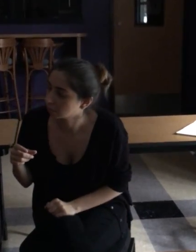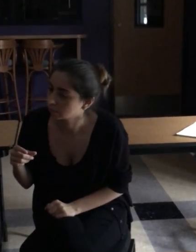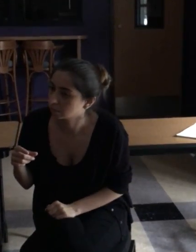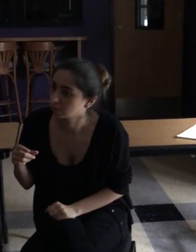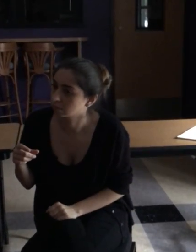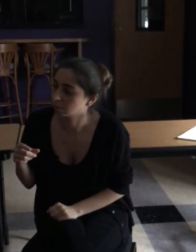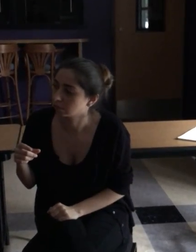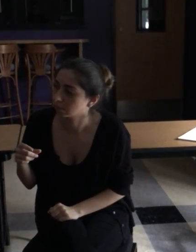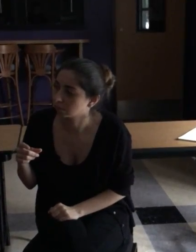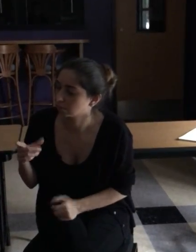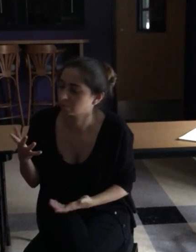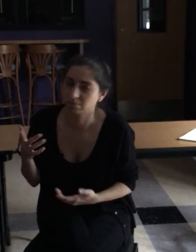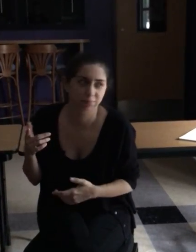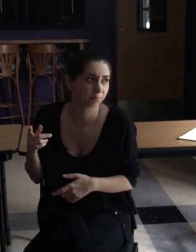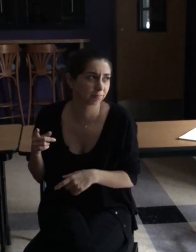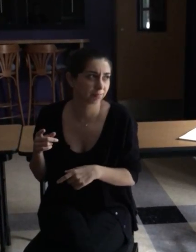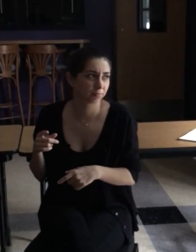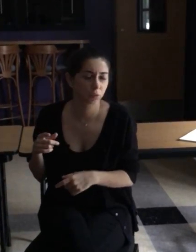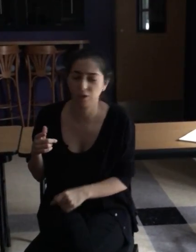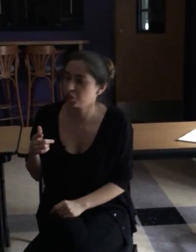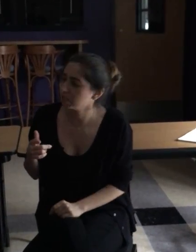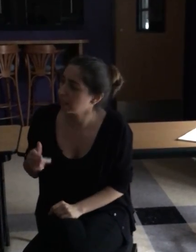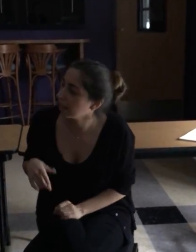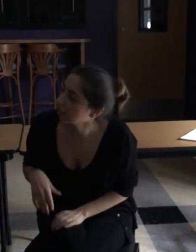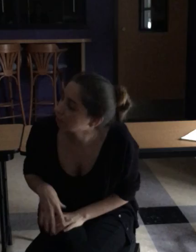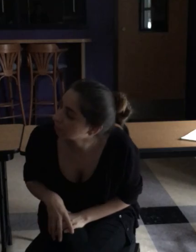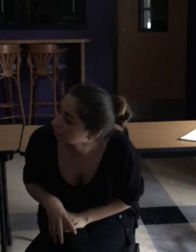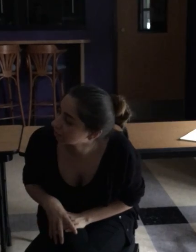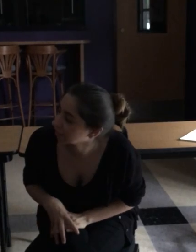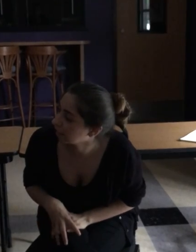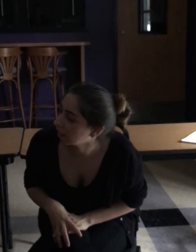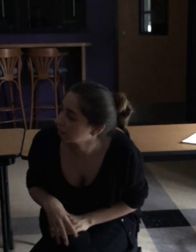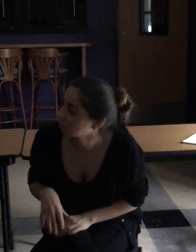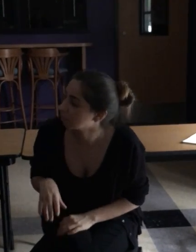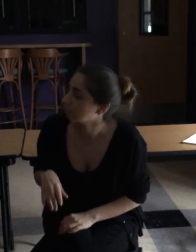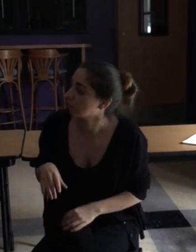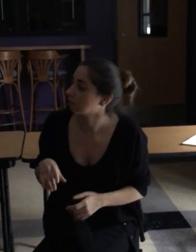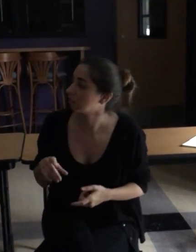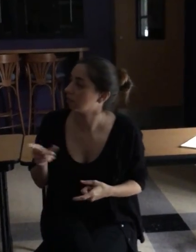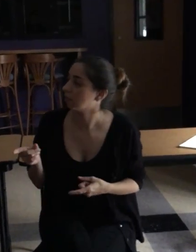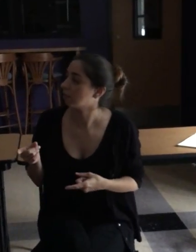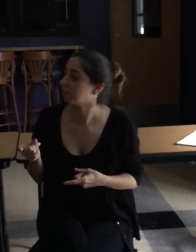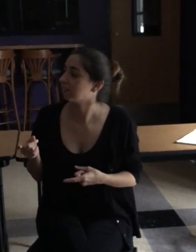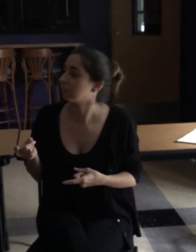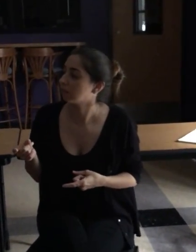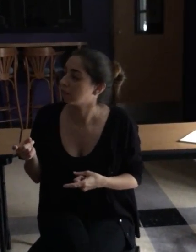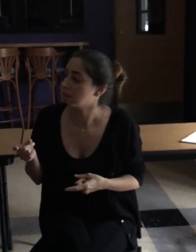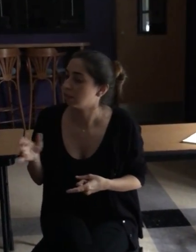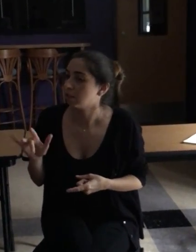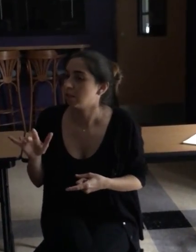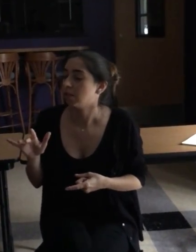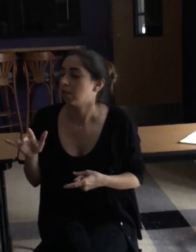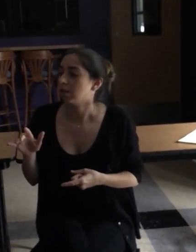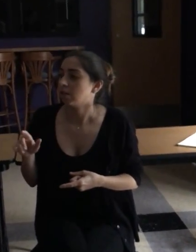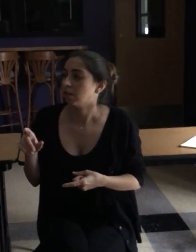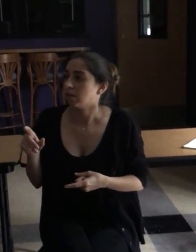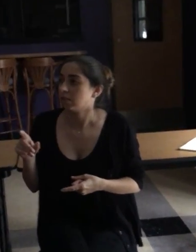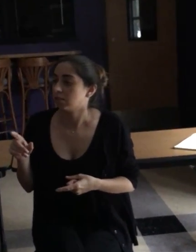Gray. Well, that's kind of the reason why What'd you say? We couldn't hear it, yeah. he, So he set it up strategically